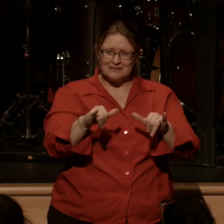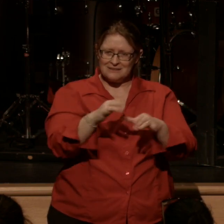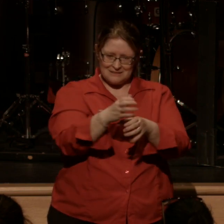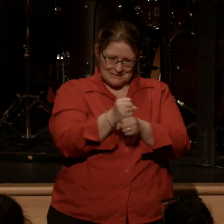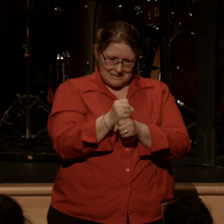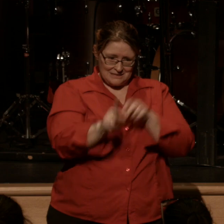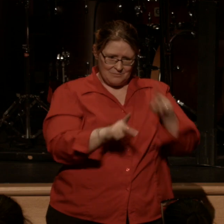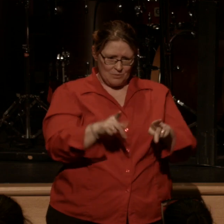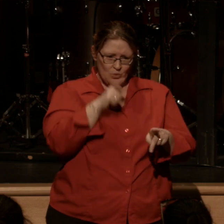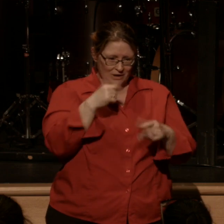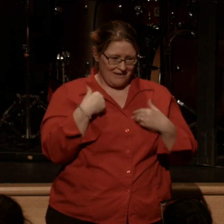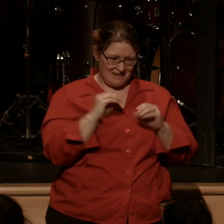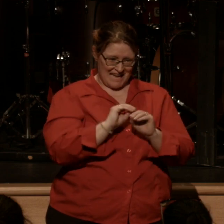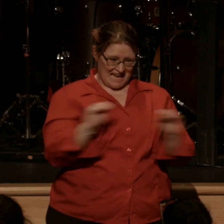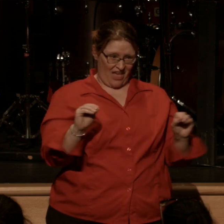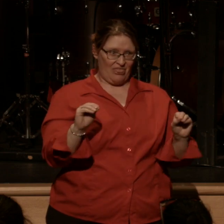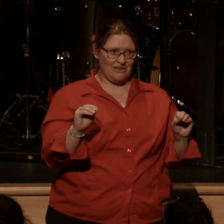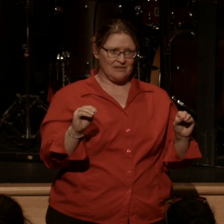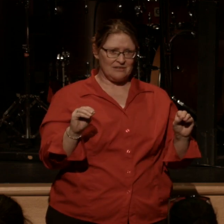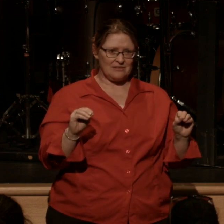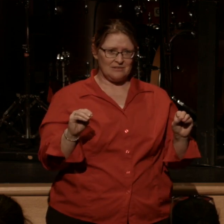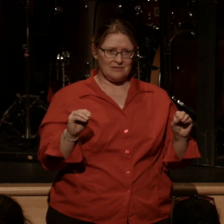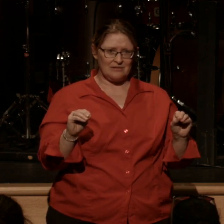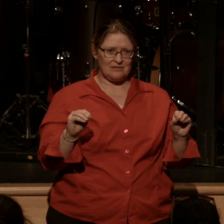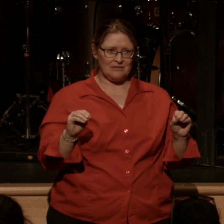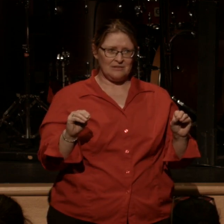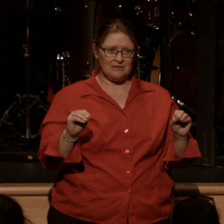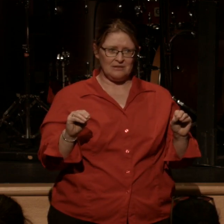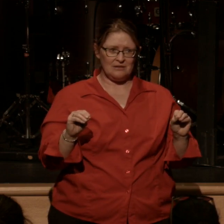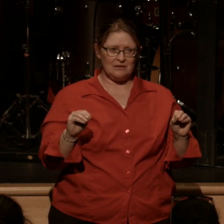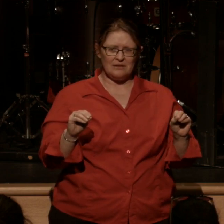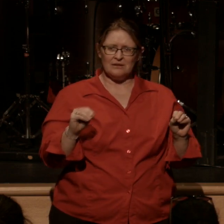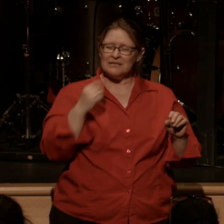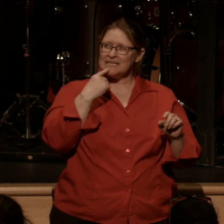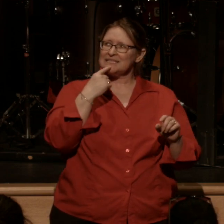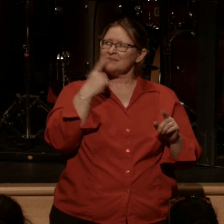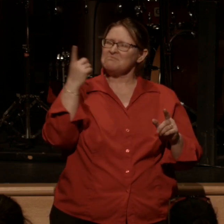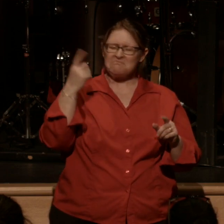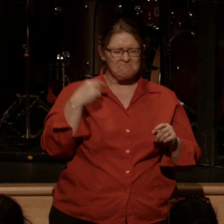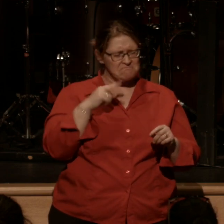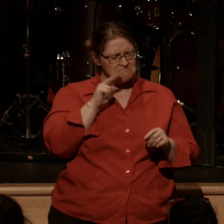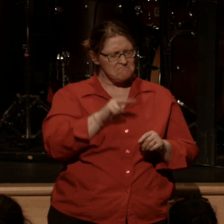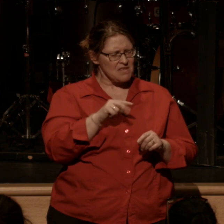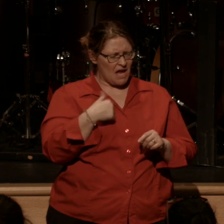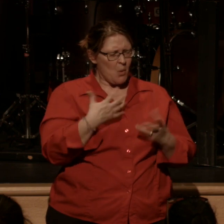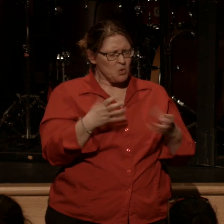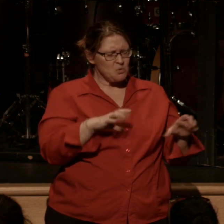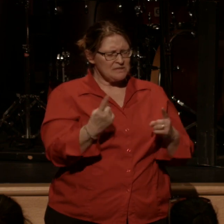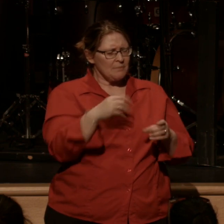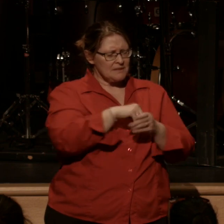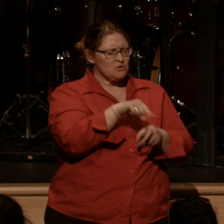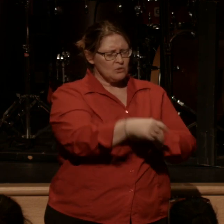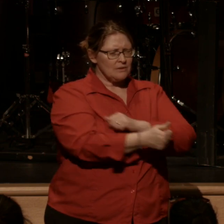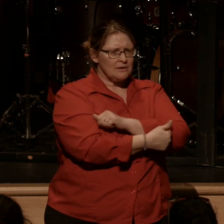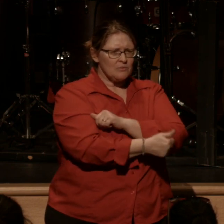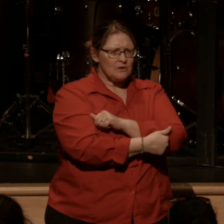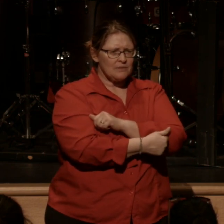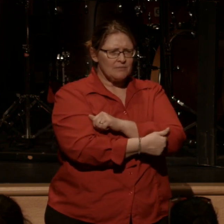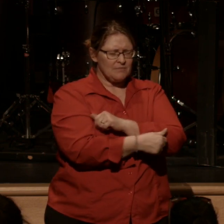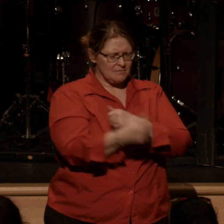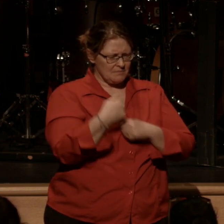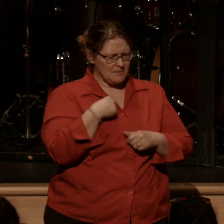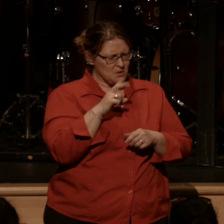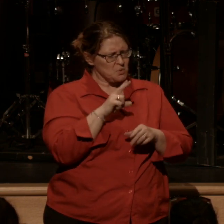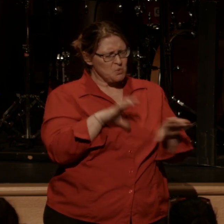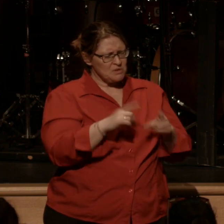people who have nothing in themselves. And he says, I want to do something in you, Abraham. I want to do something